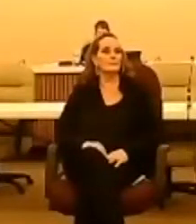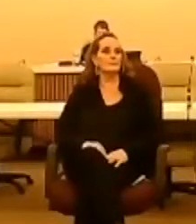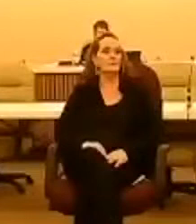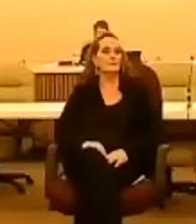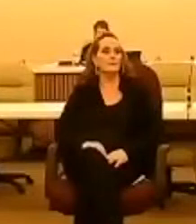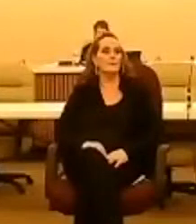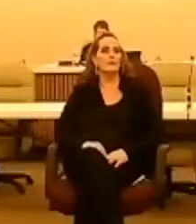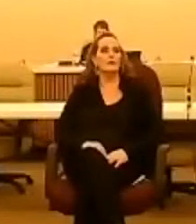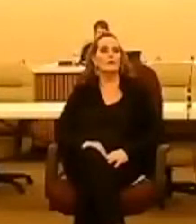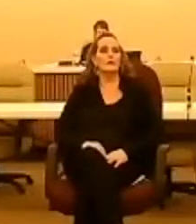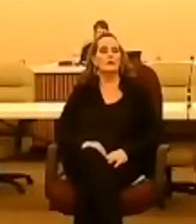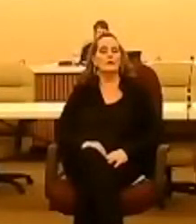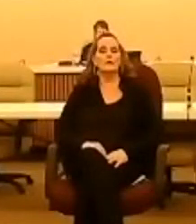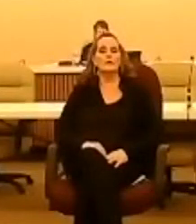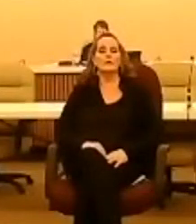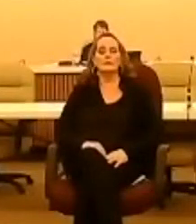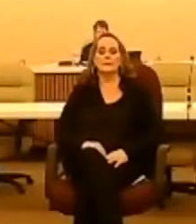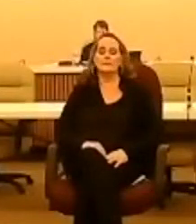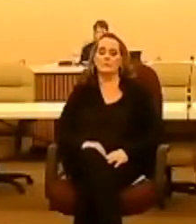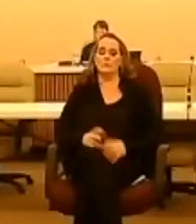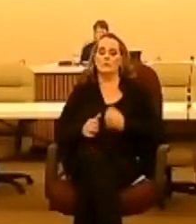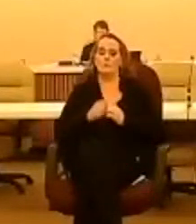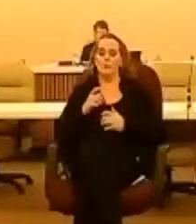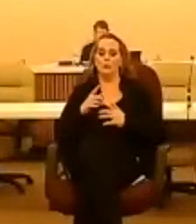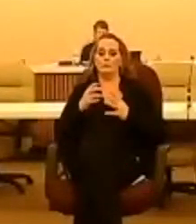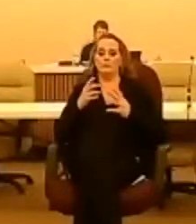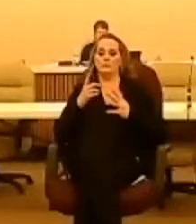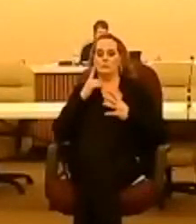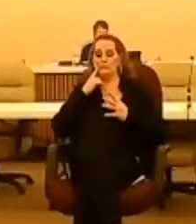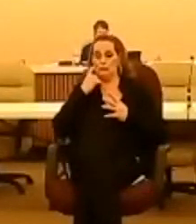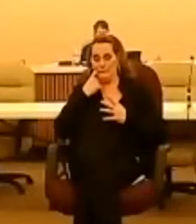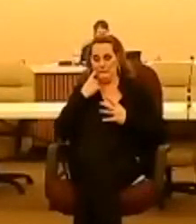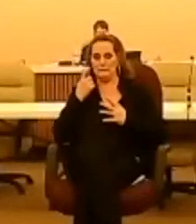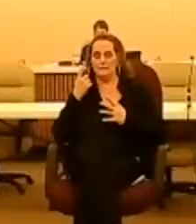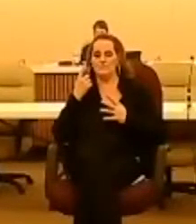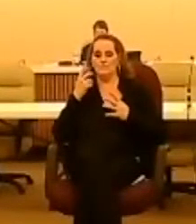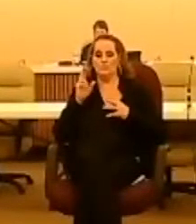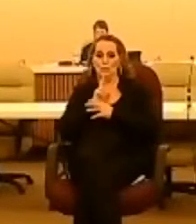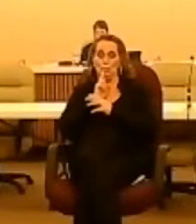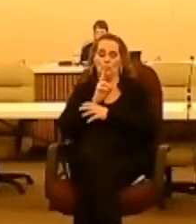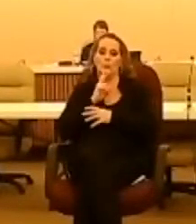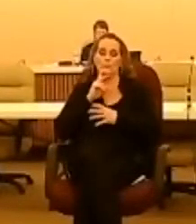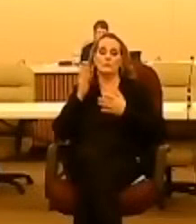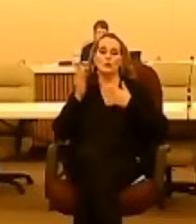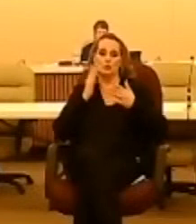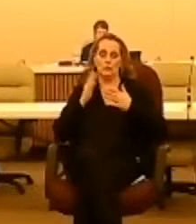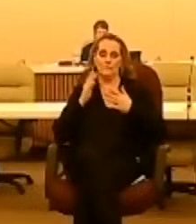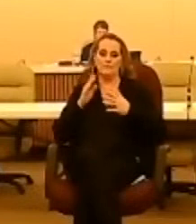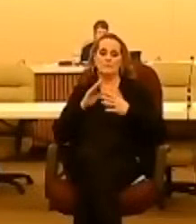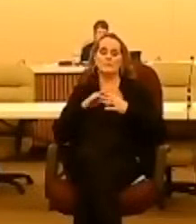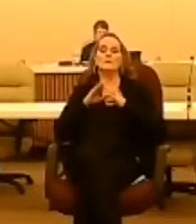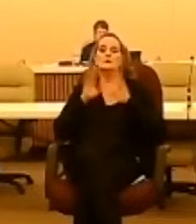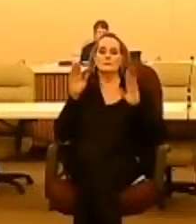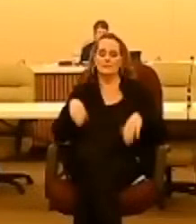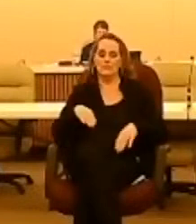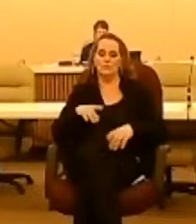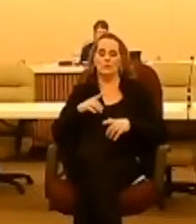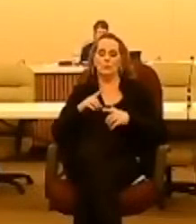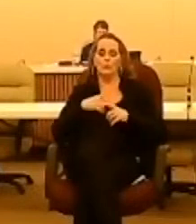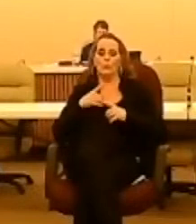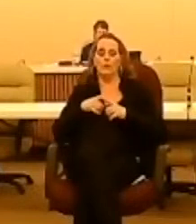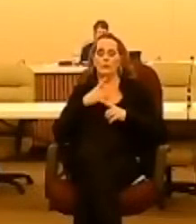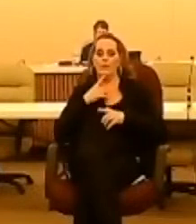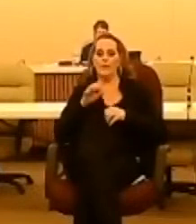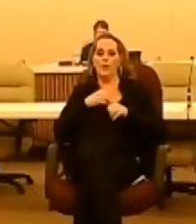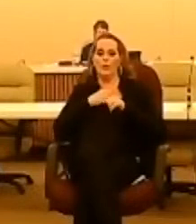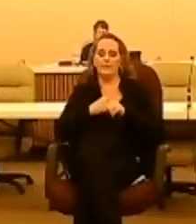So technically its most recent use was as a service station. When we updated the special use permit,